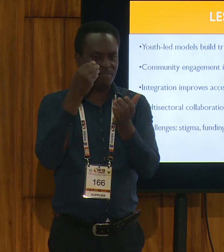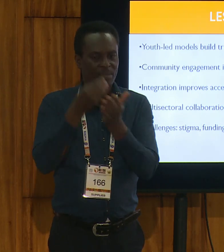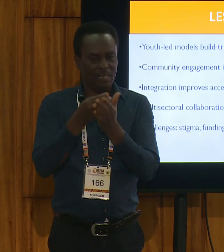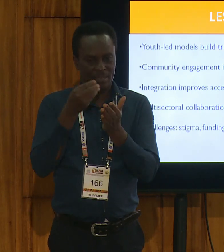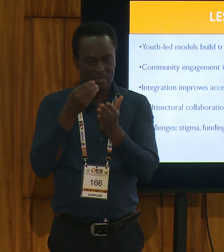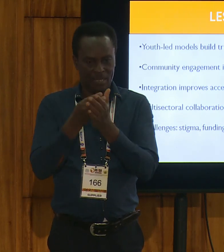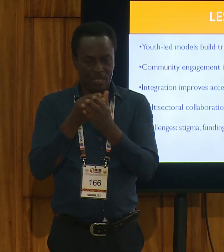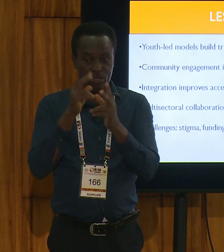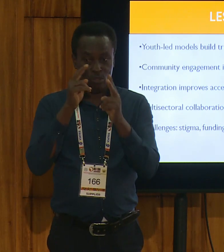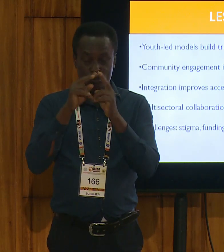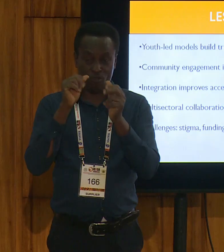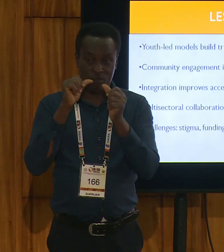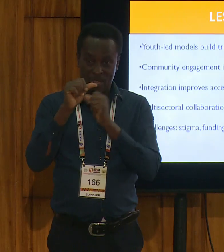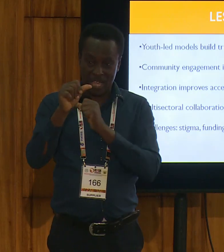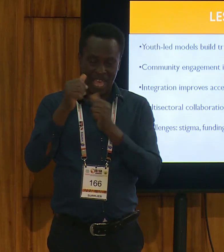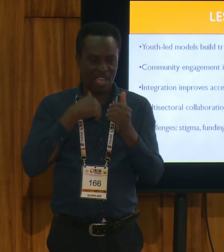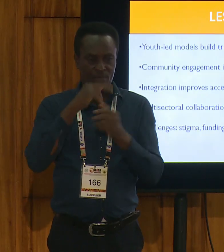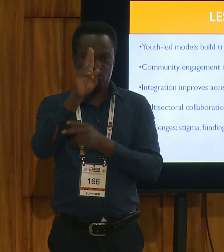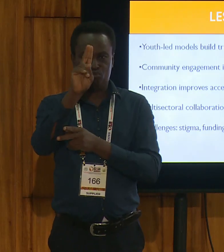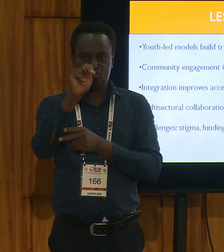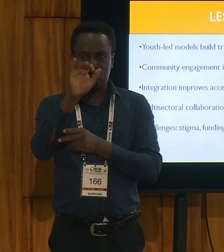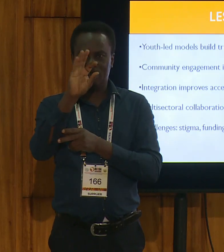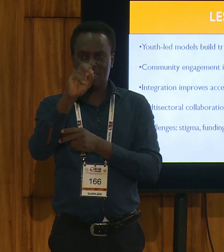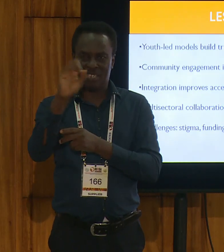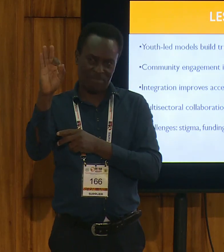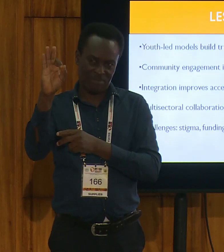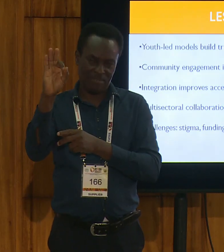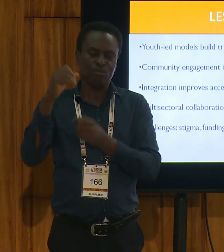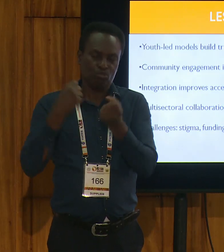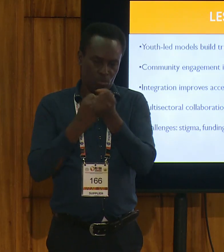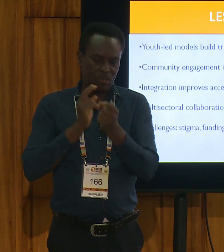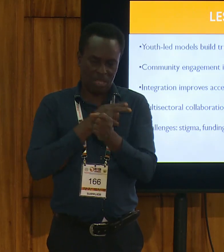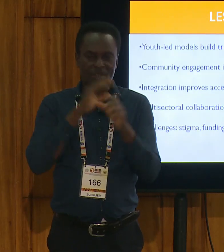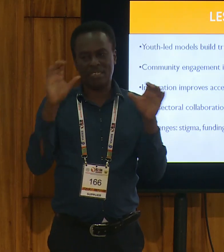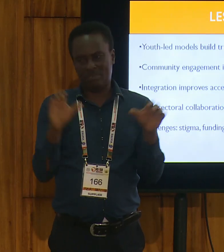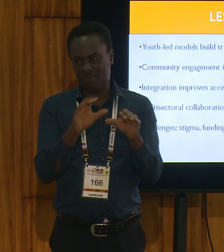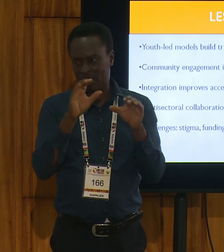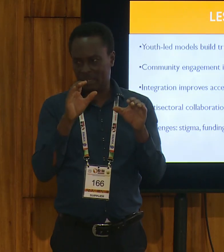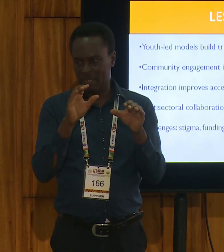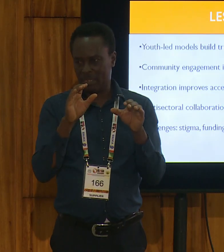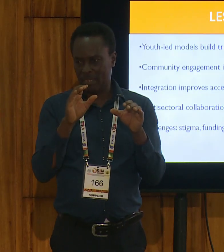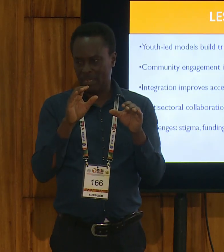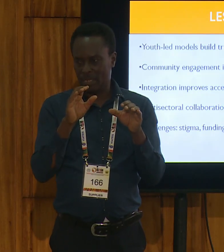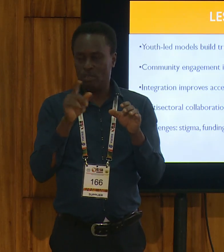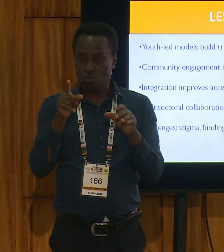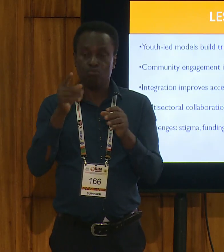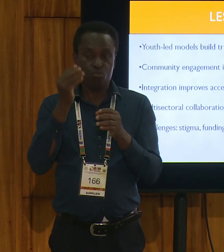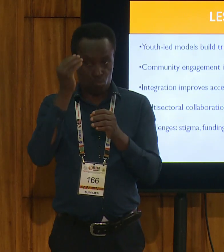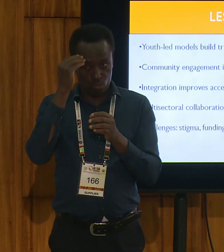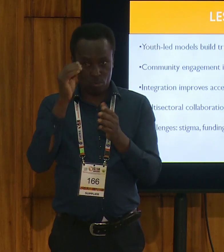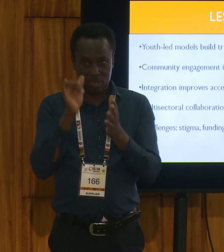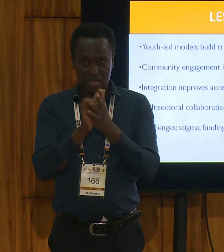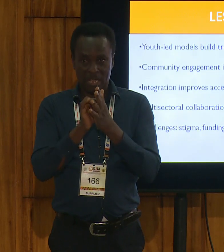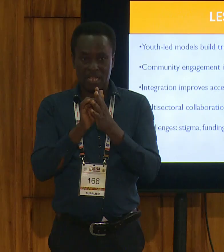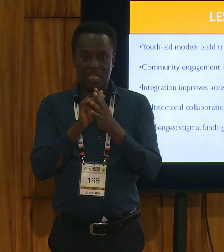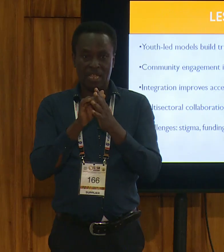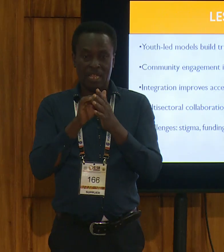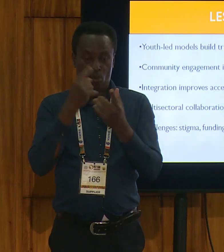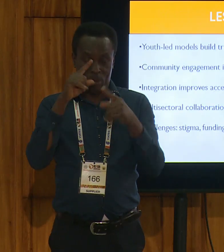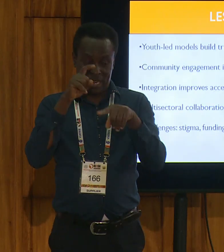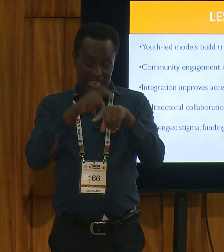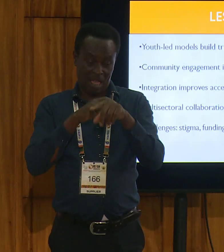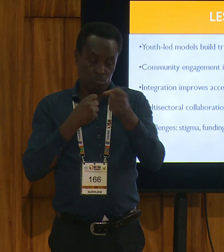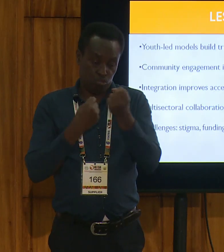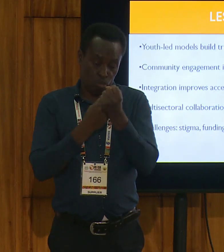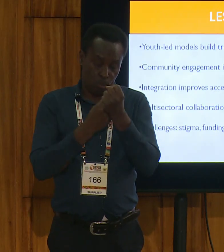so far, we only have UNICEF that is supporting most of our activities. And you would realize that during support group